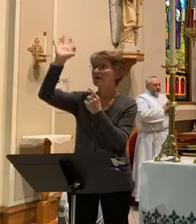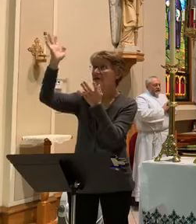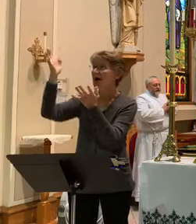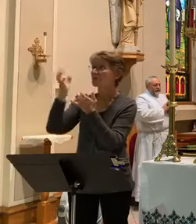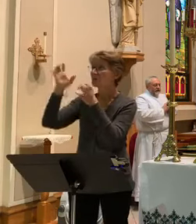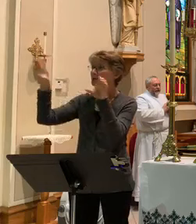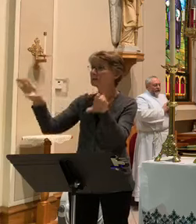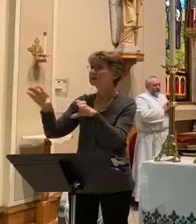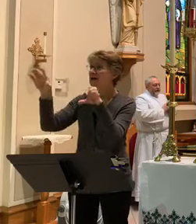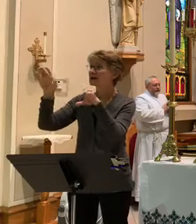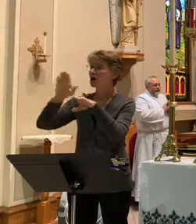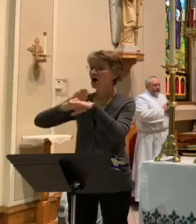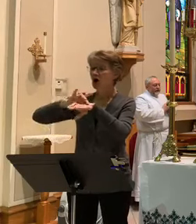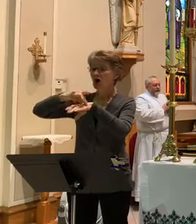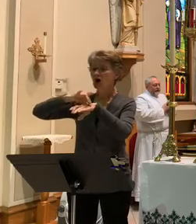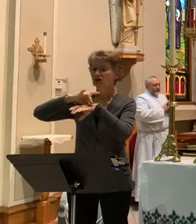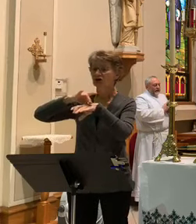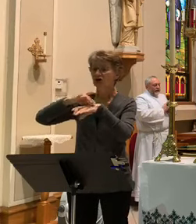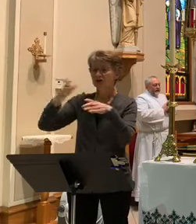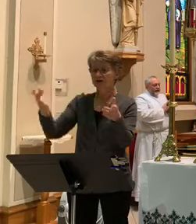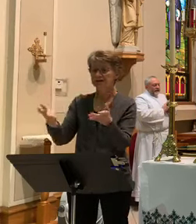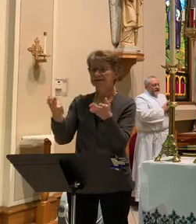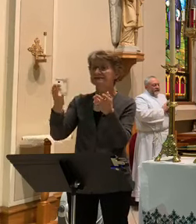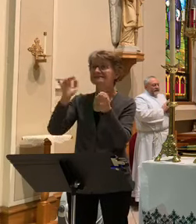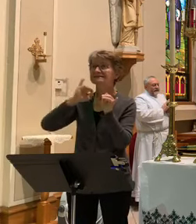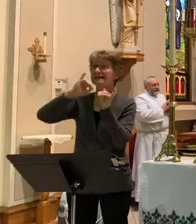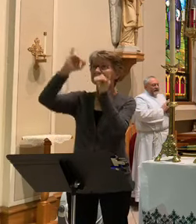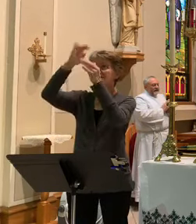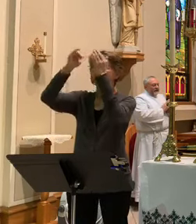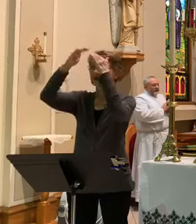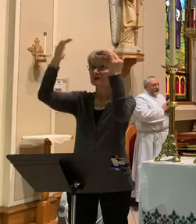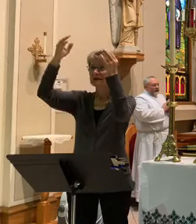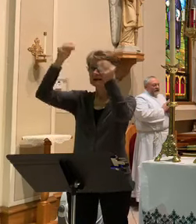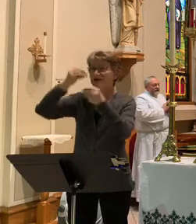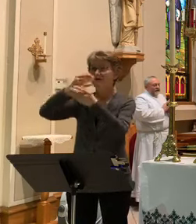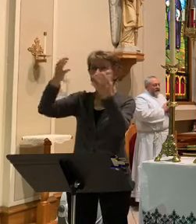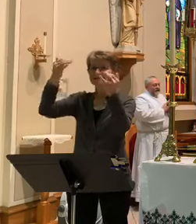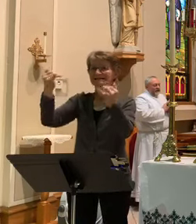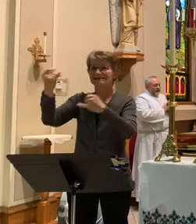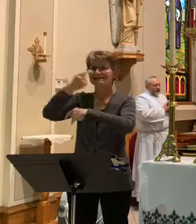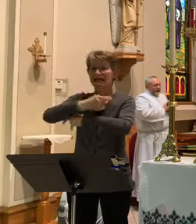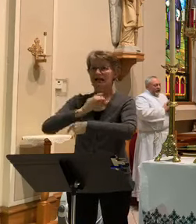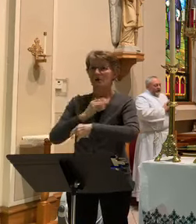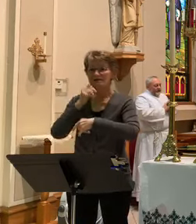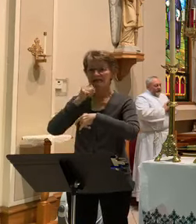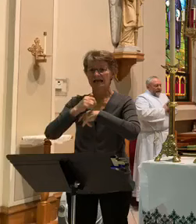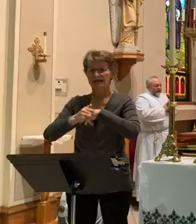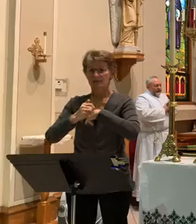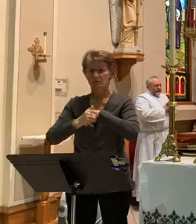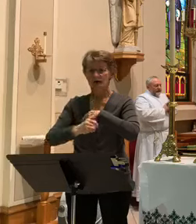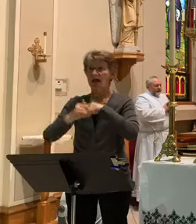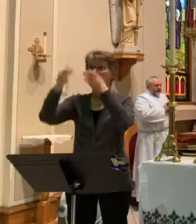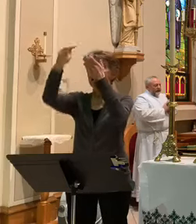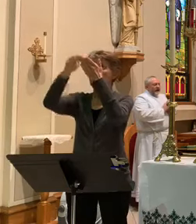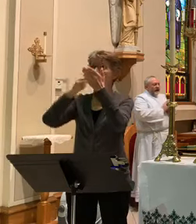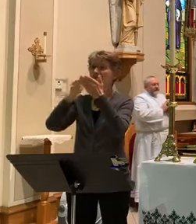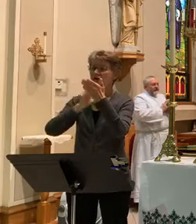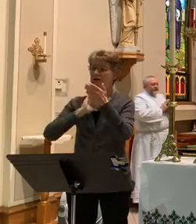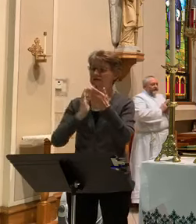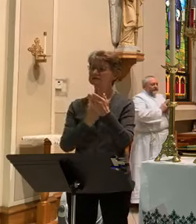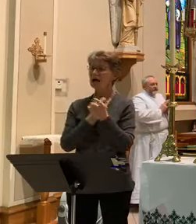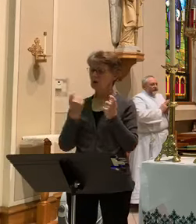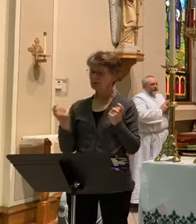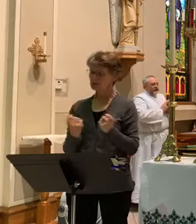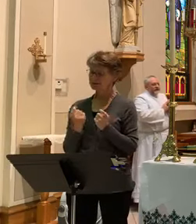come, thy will be done, on earth as it is in heaven. Give us this day our daily bread,